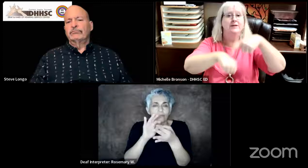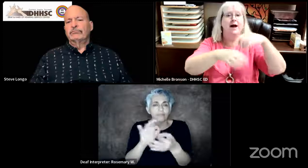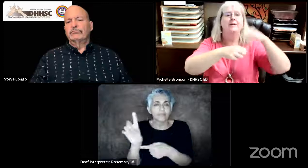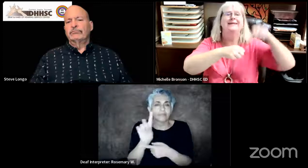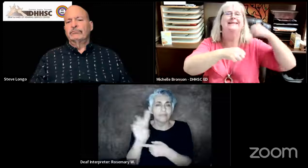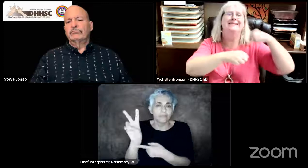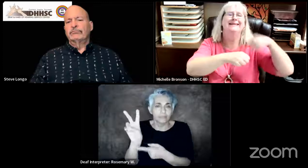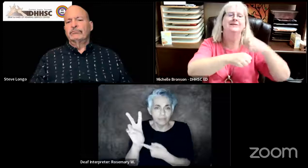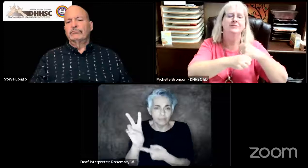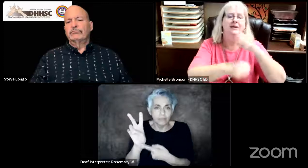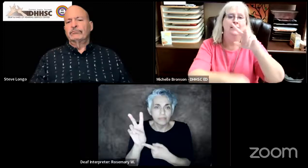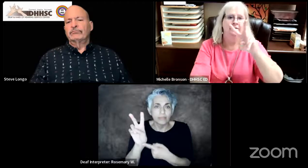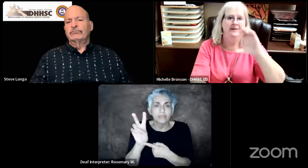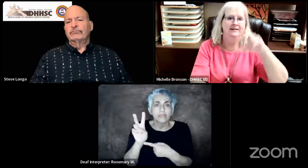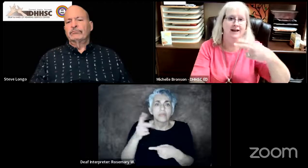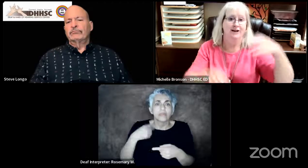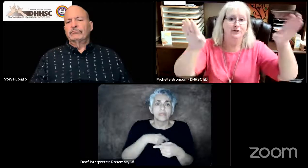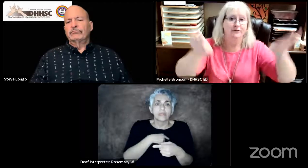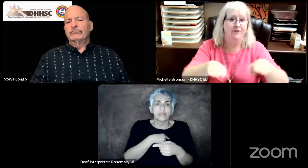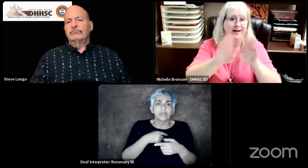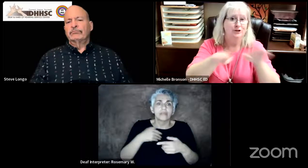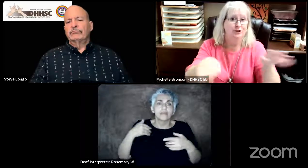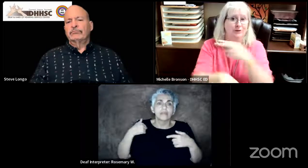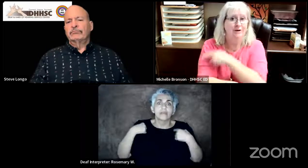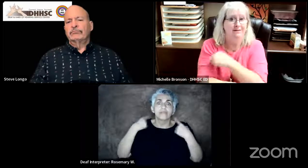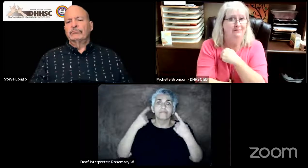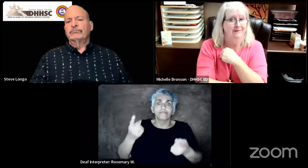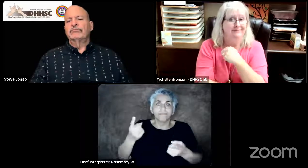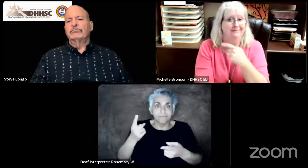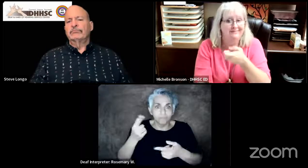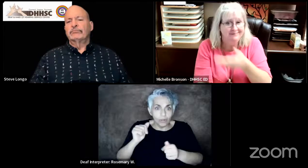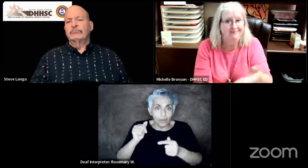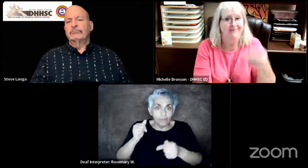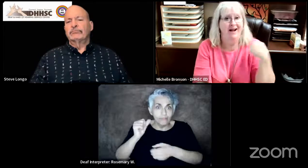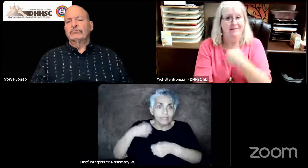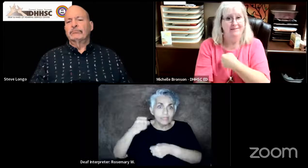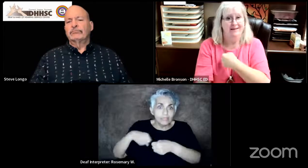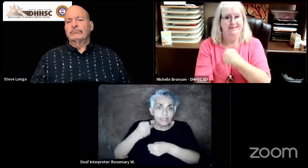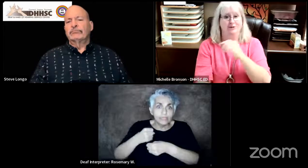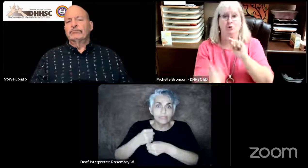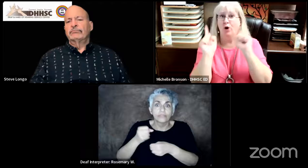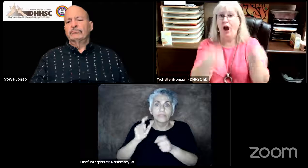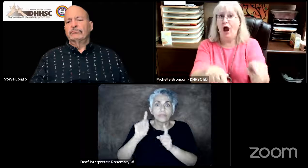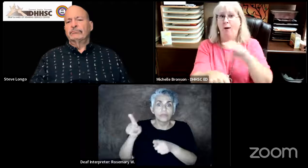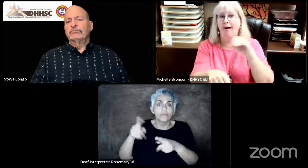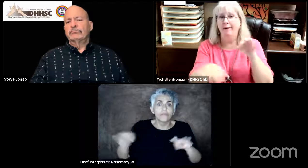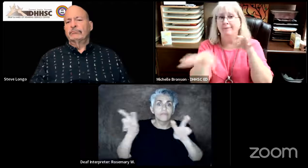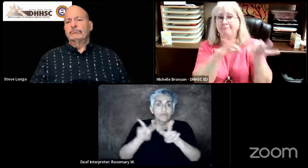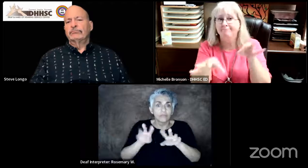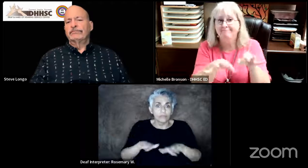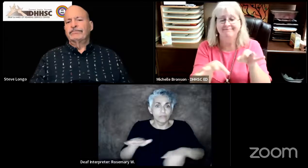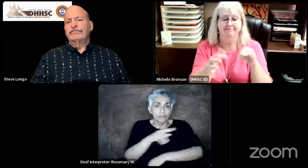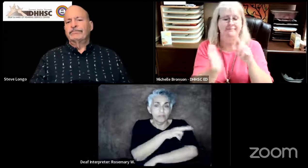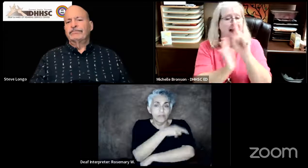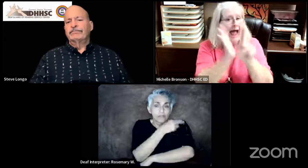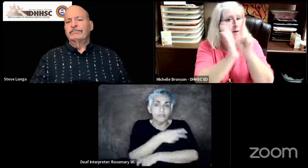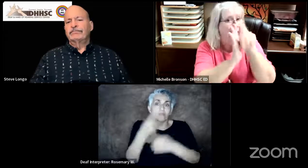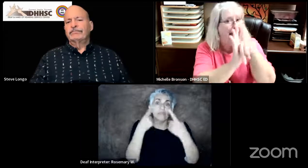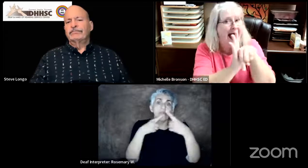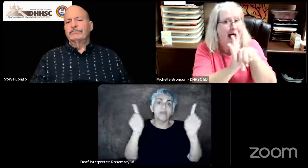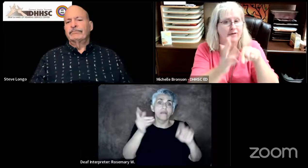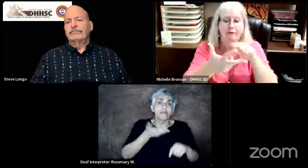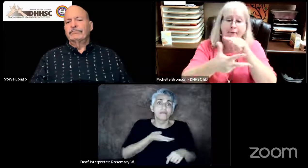But I'm very excited because for the first time in years, Valley Children's Hospital has invited us to